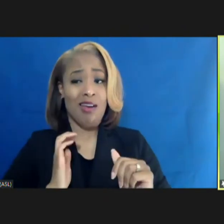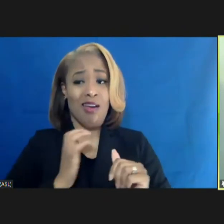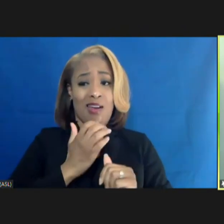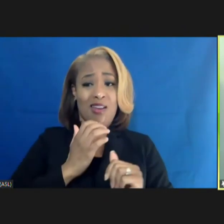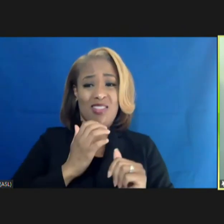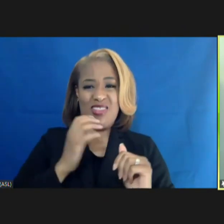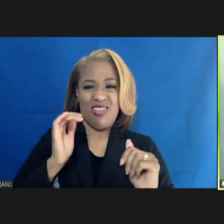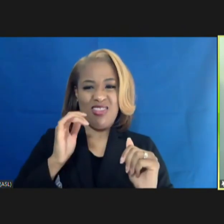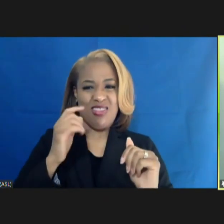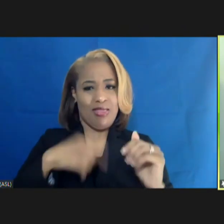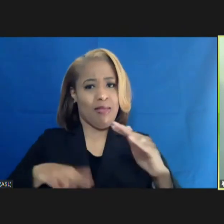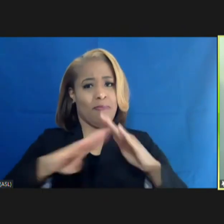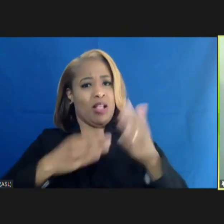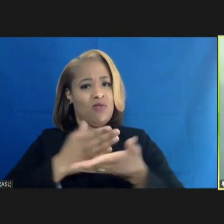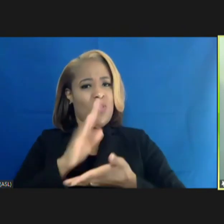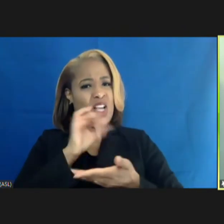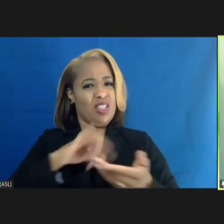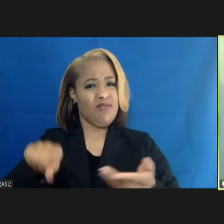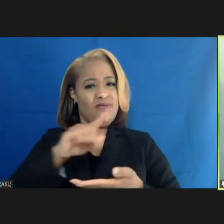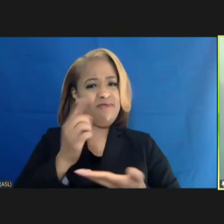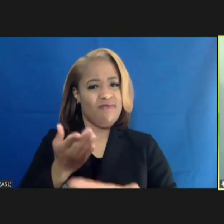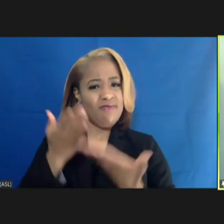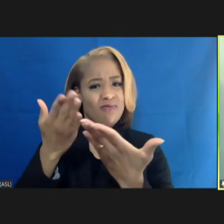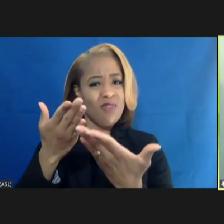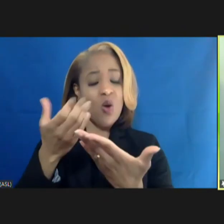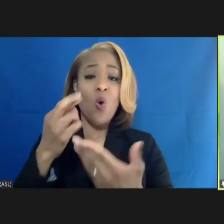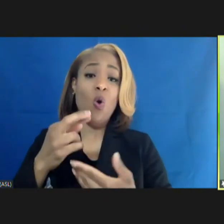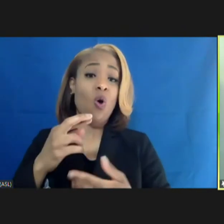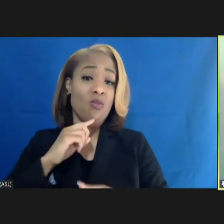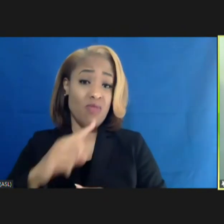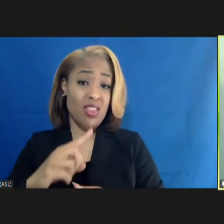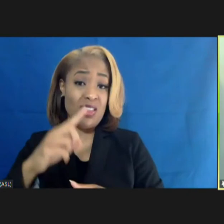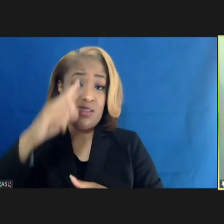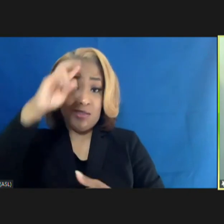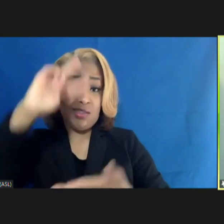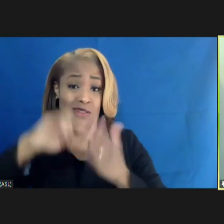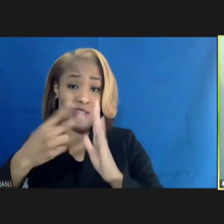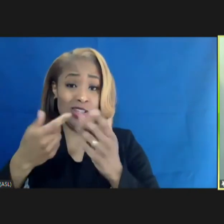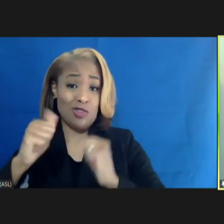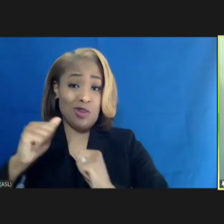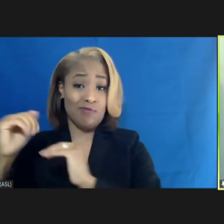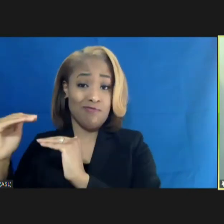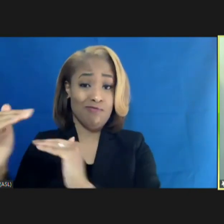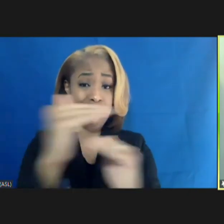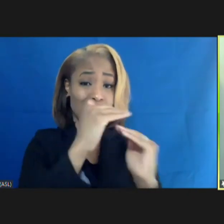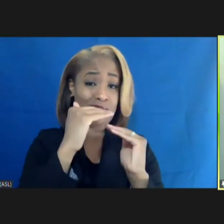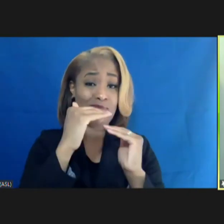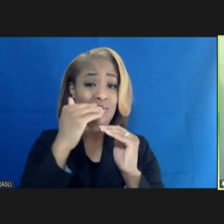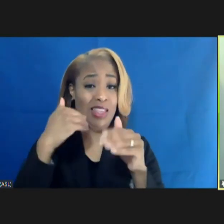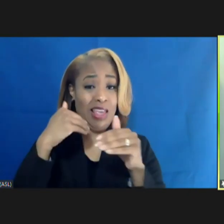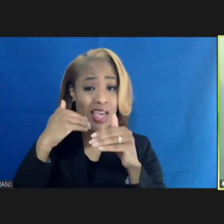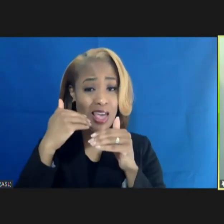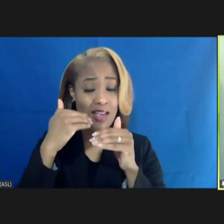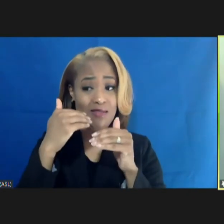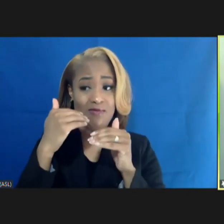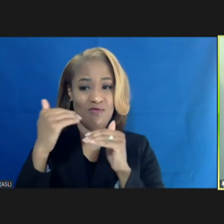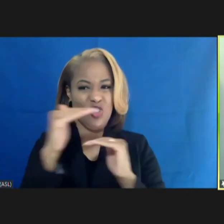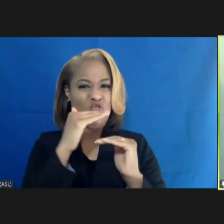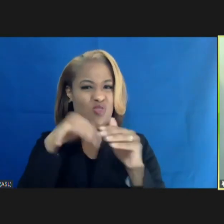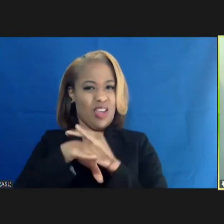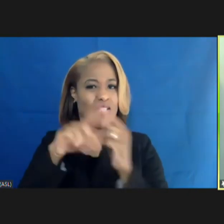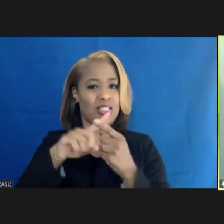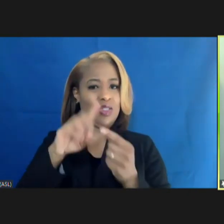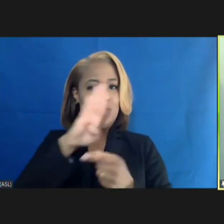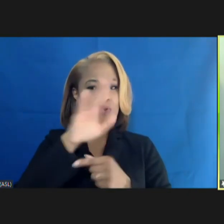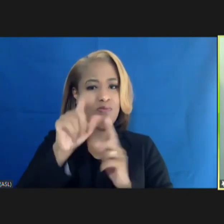those suggestions or a willful, malicious intent to restrict access to the ballot. I thank you so much